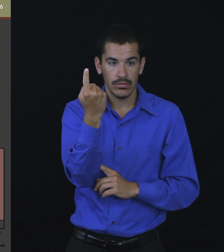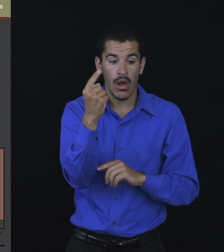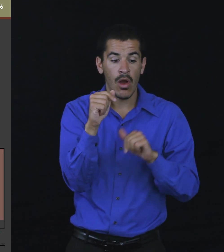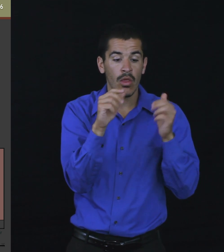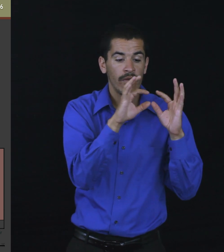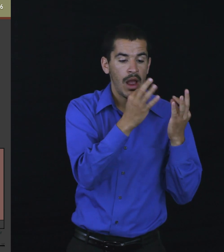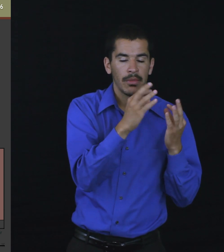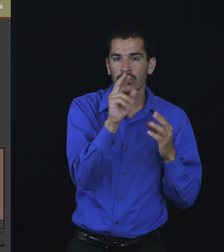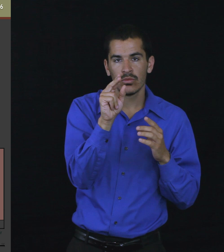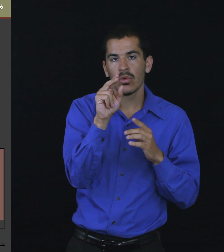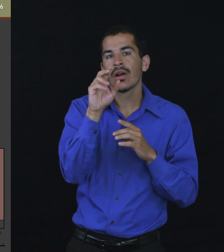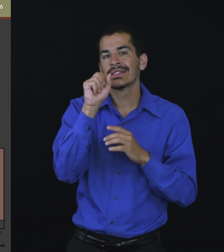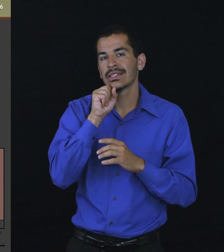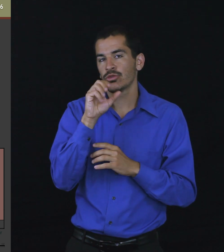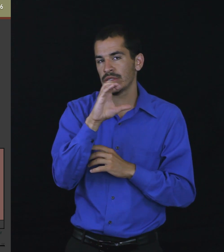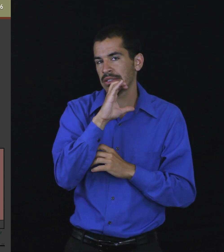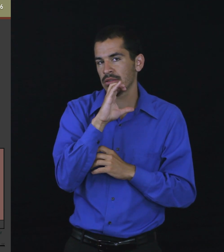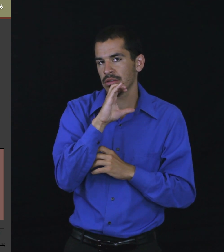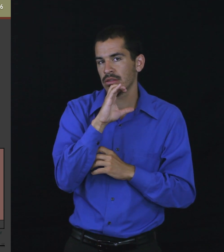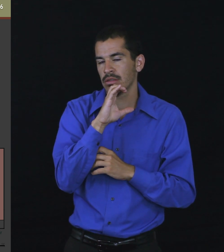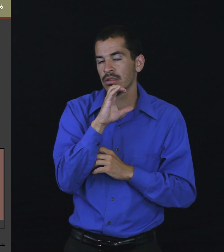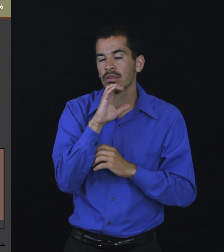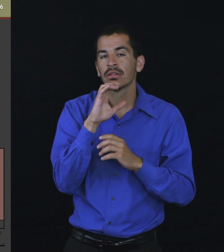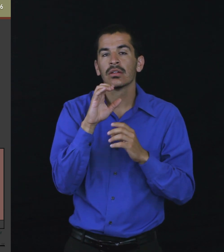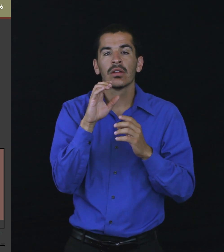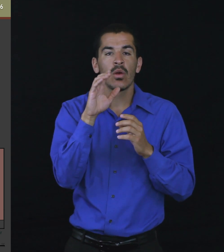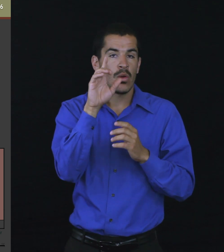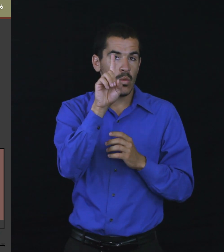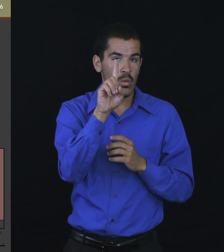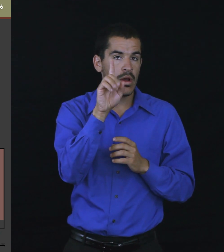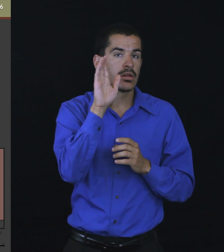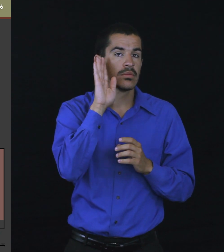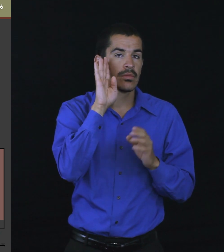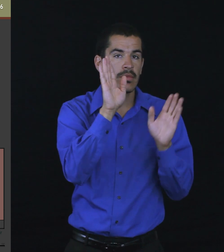1 and 2 bedroom apartments would be available.